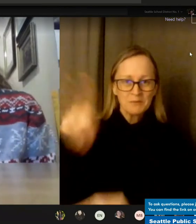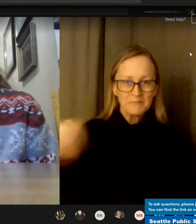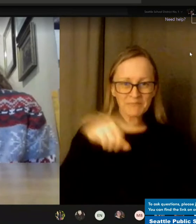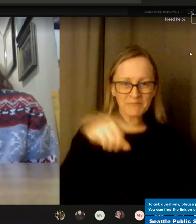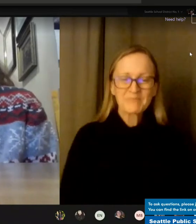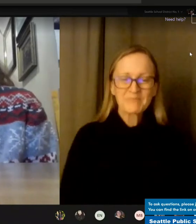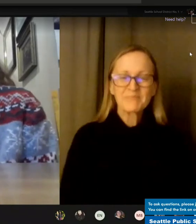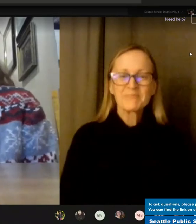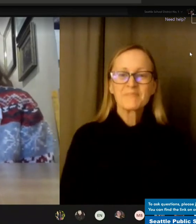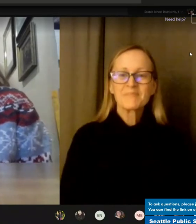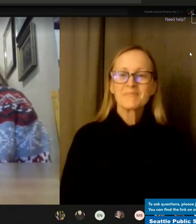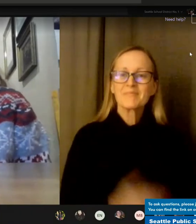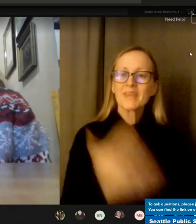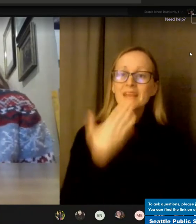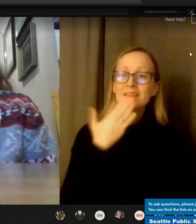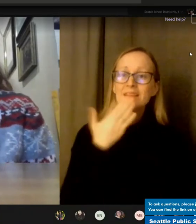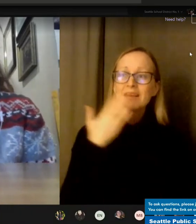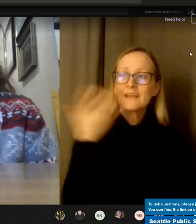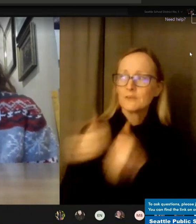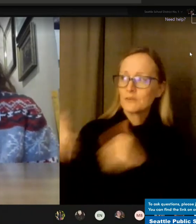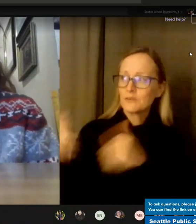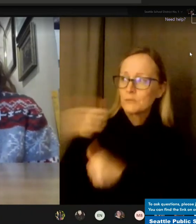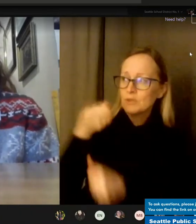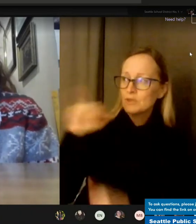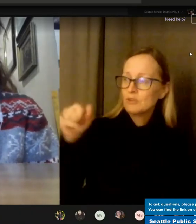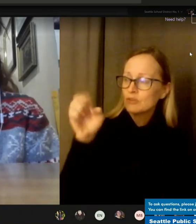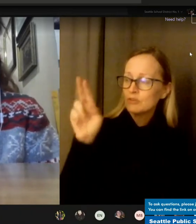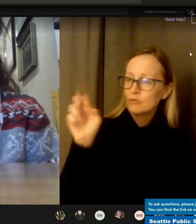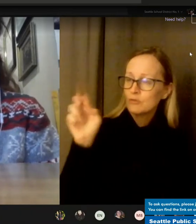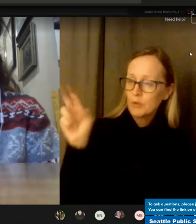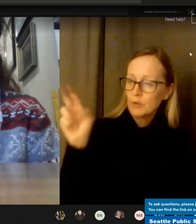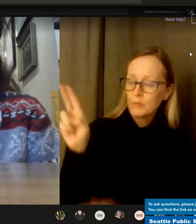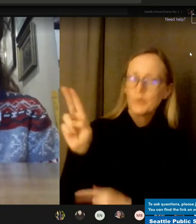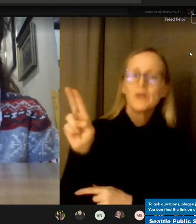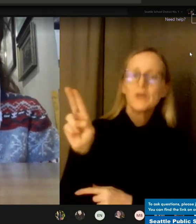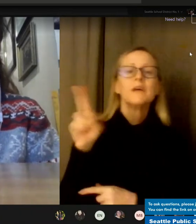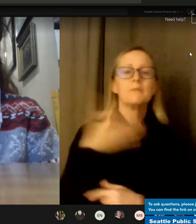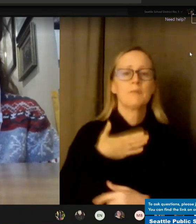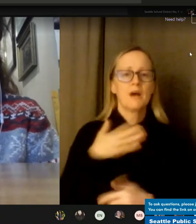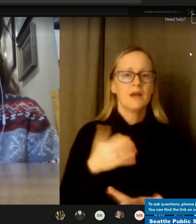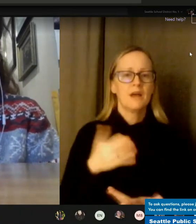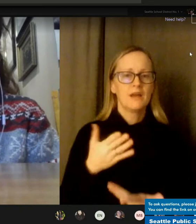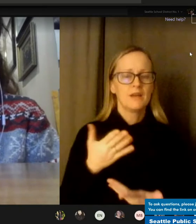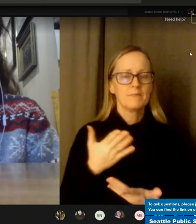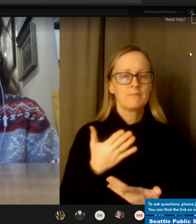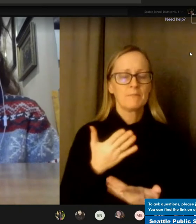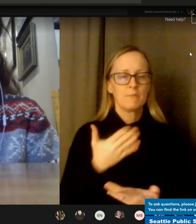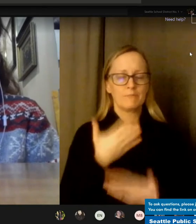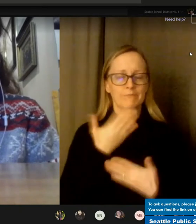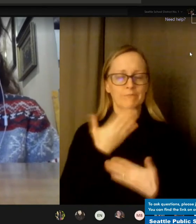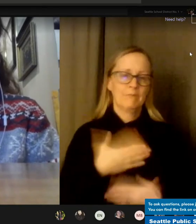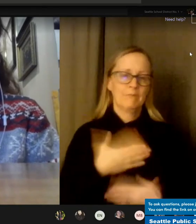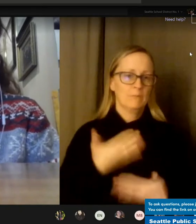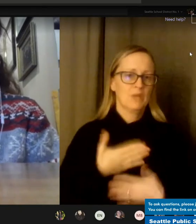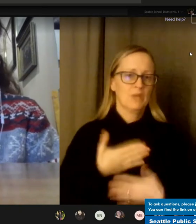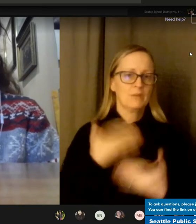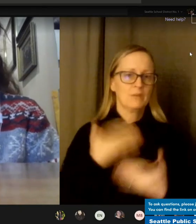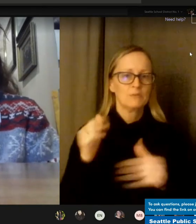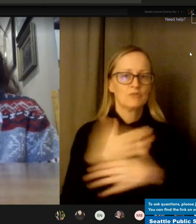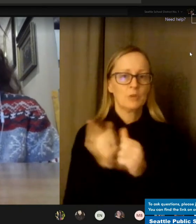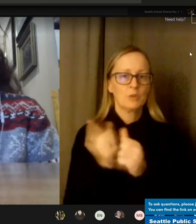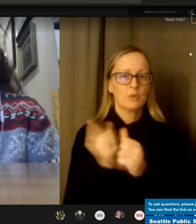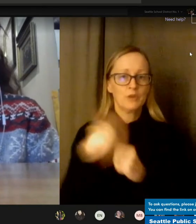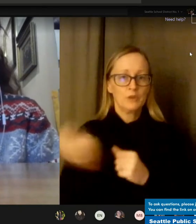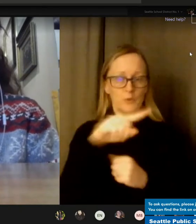Thank you, Superintendent Juno, and it is my privilege to share with you some information about ELL, or English Language